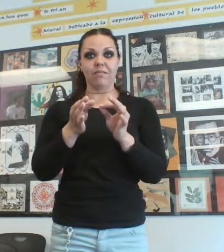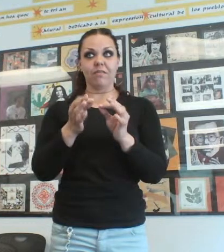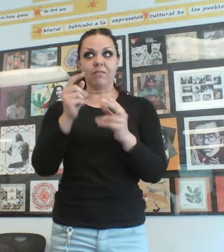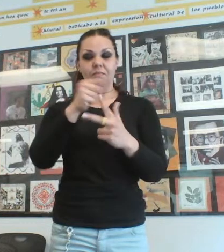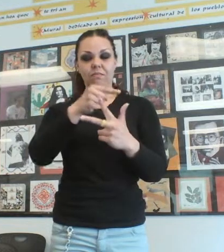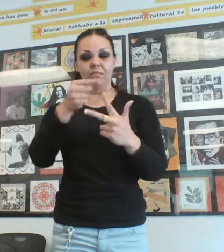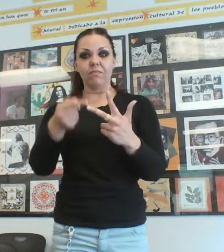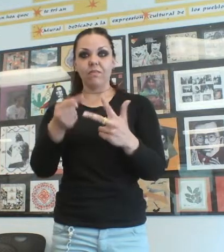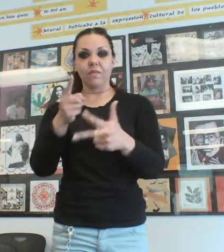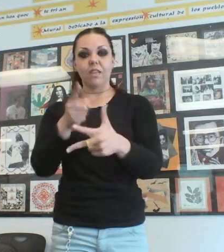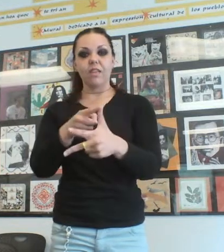Comprehension.